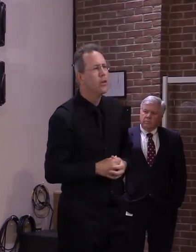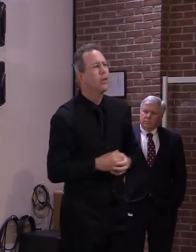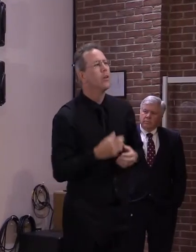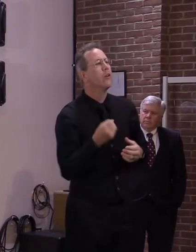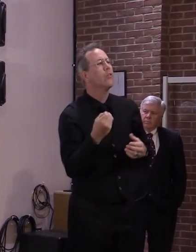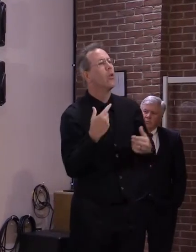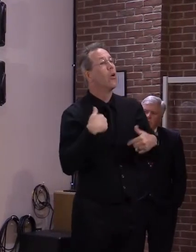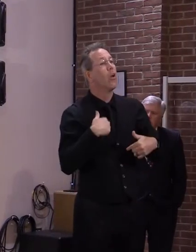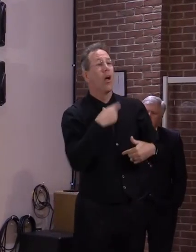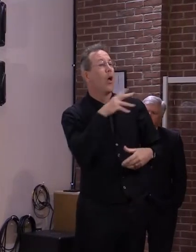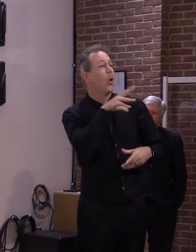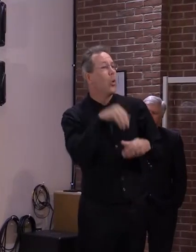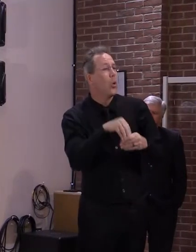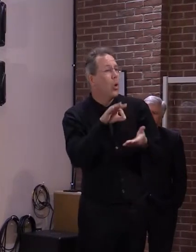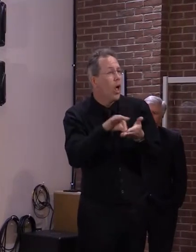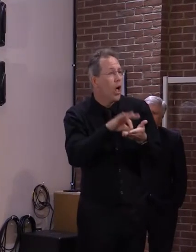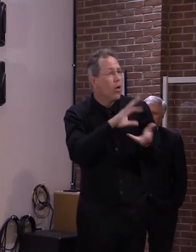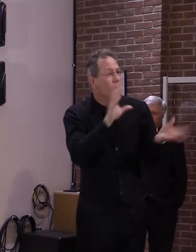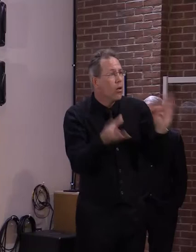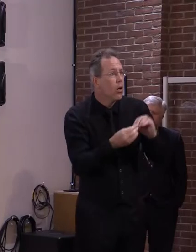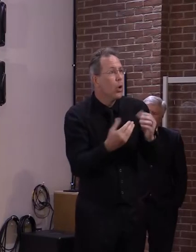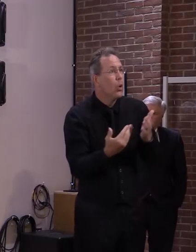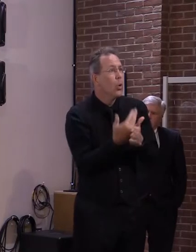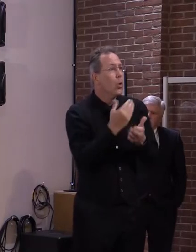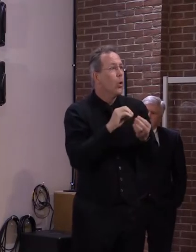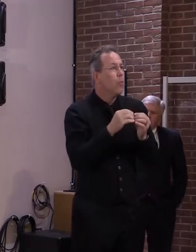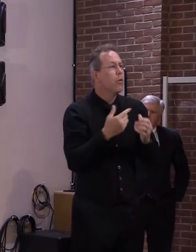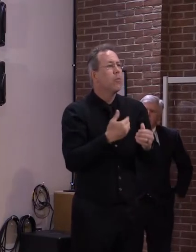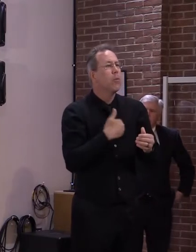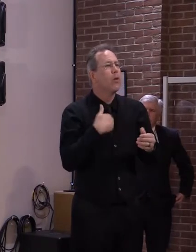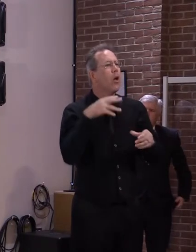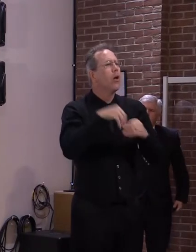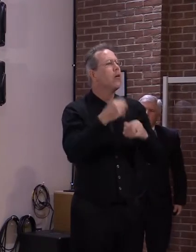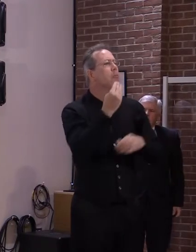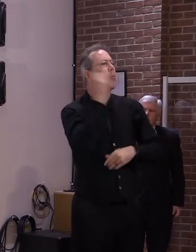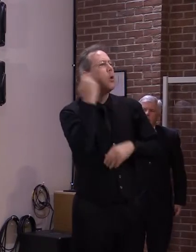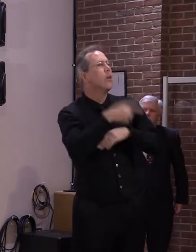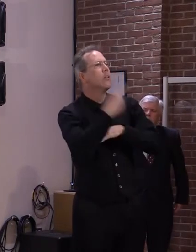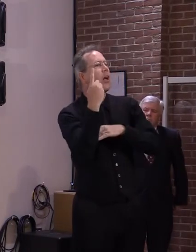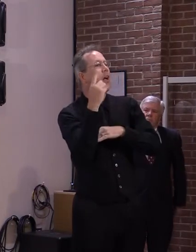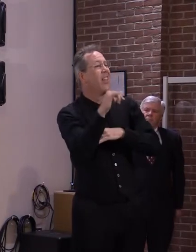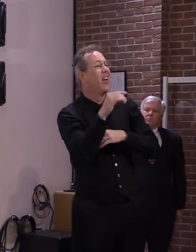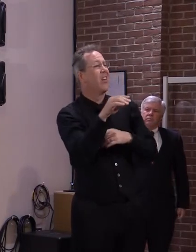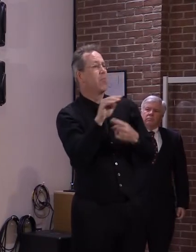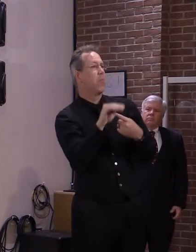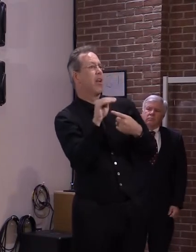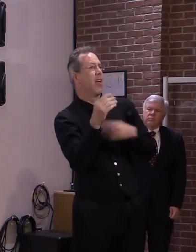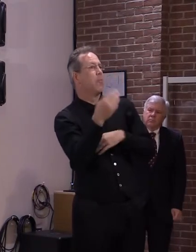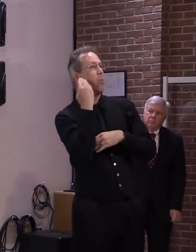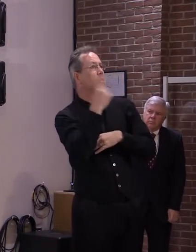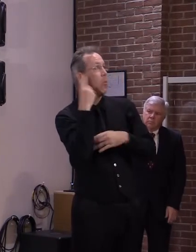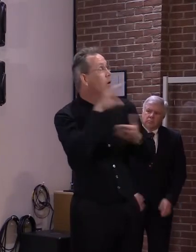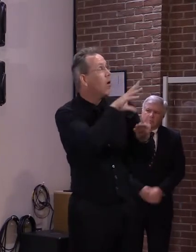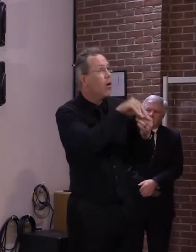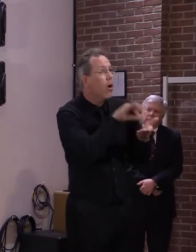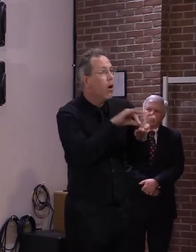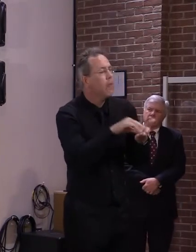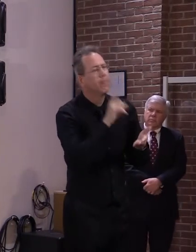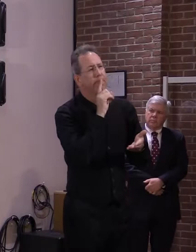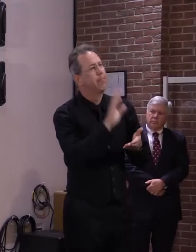reporting any new numbers on Memorial Day. So unfortunately, we're not going to be able to give you an update until